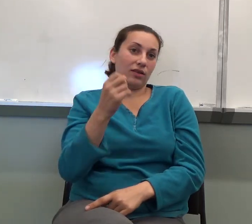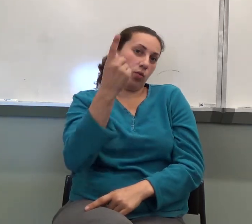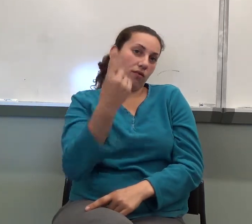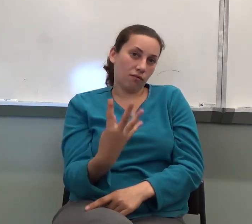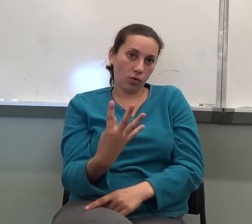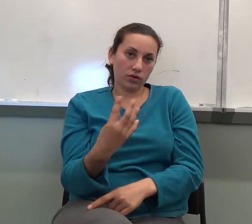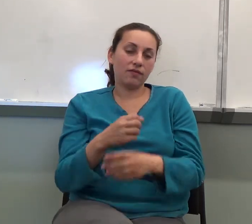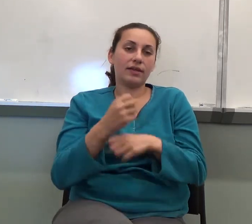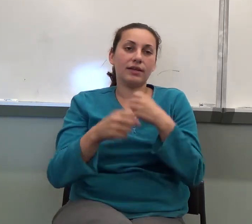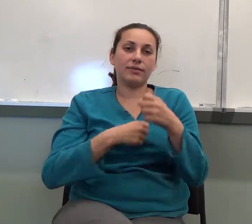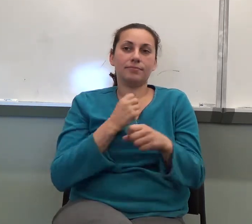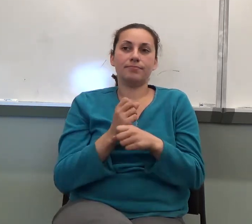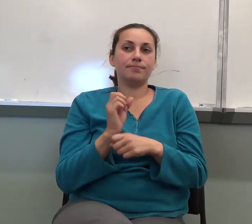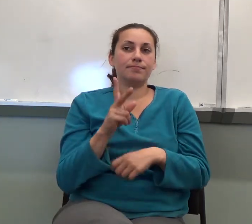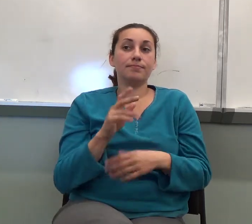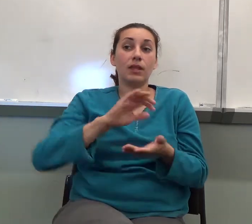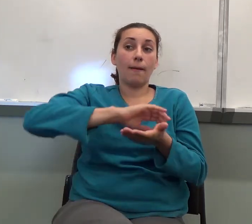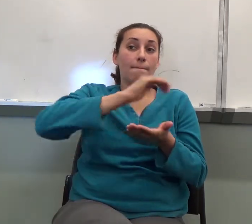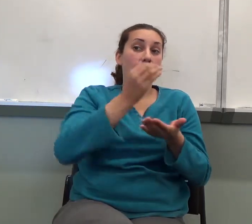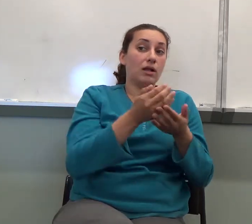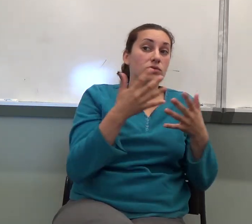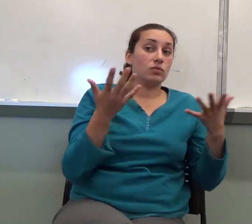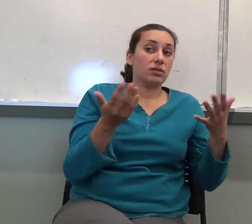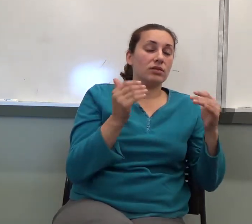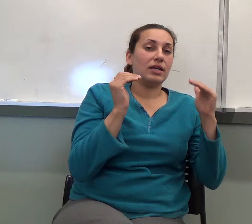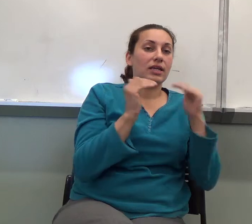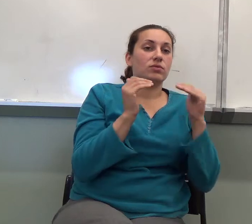go ahead and do it. The amount is going to be equal to 5,000